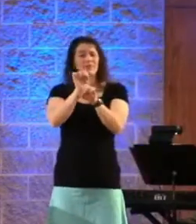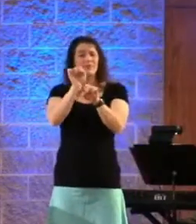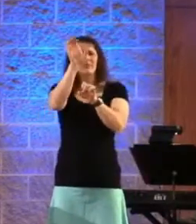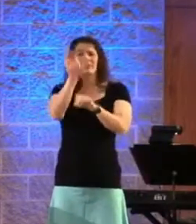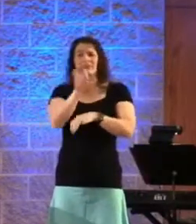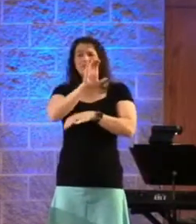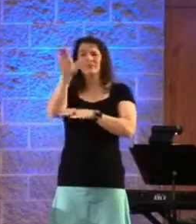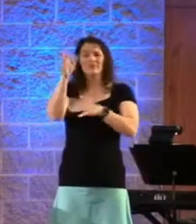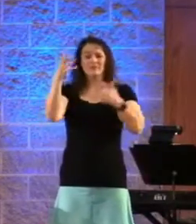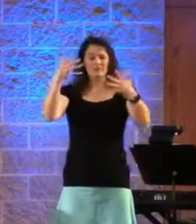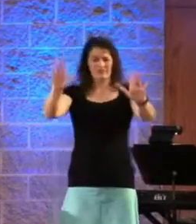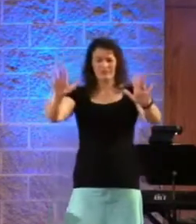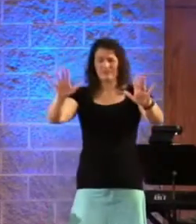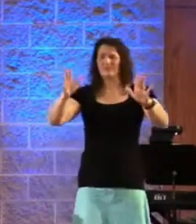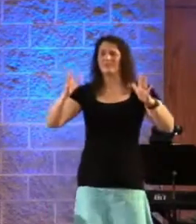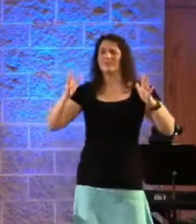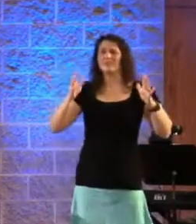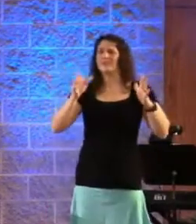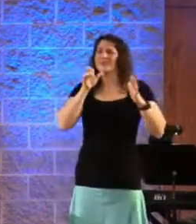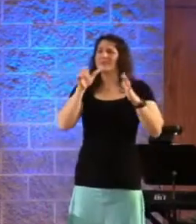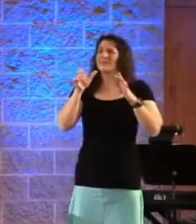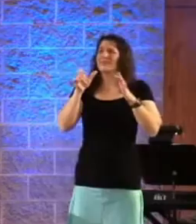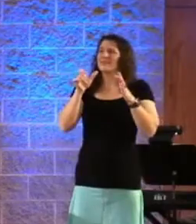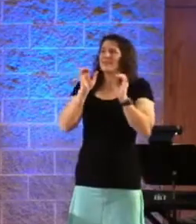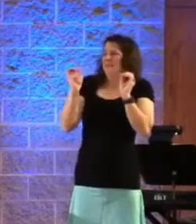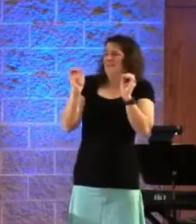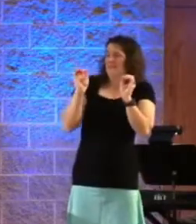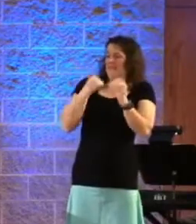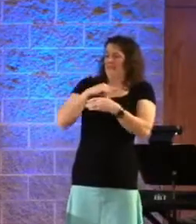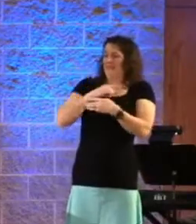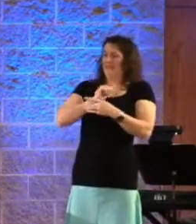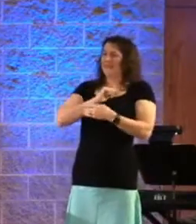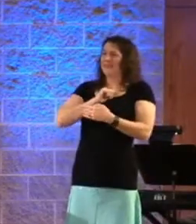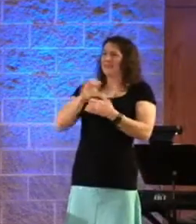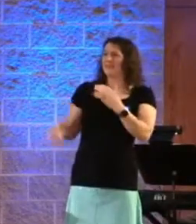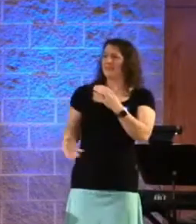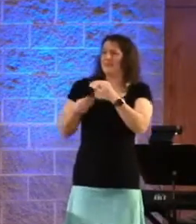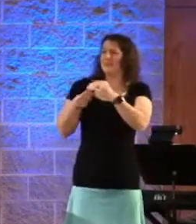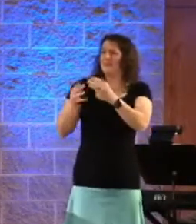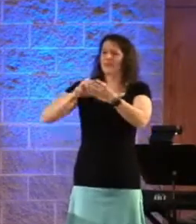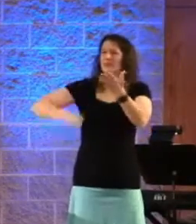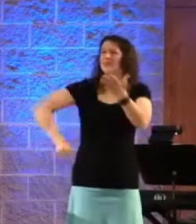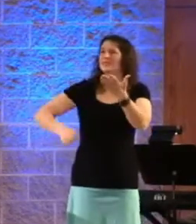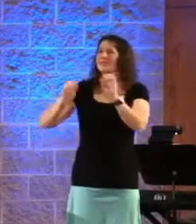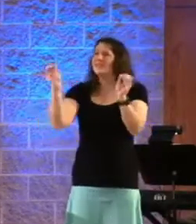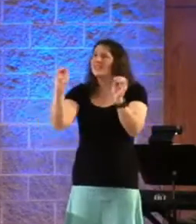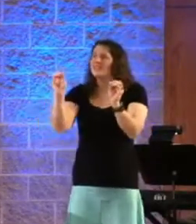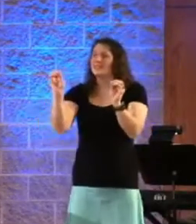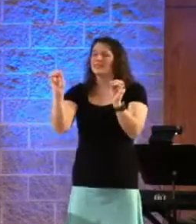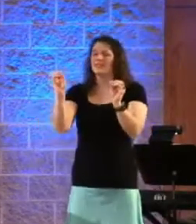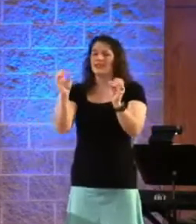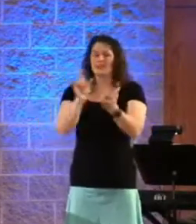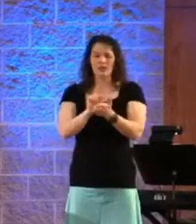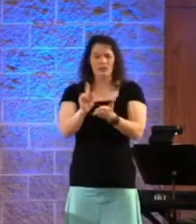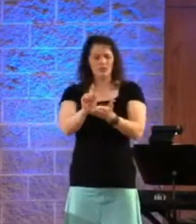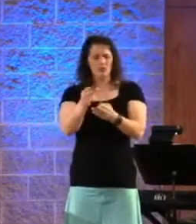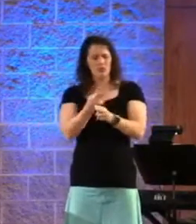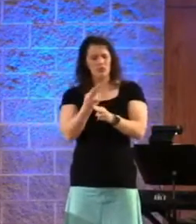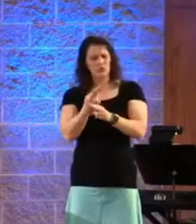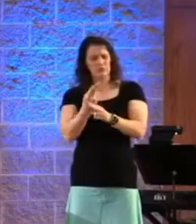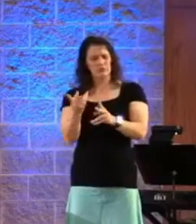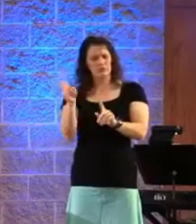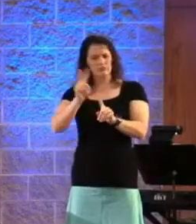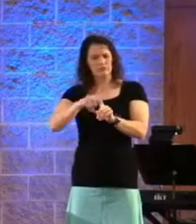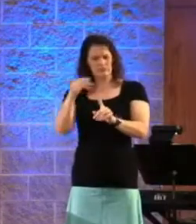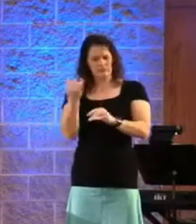to it or take away. God, and the gospel is useful. It's applicable today, right now in